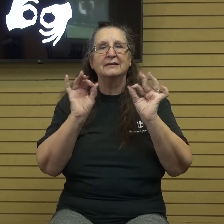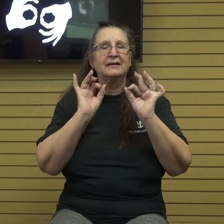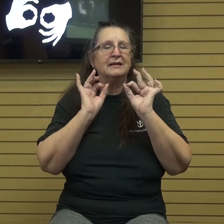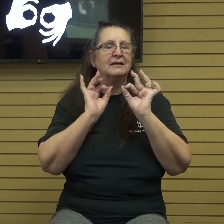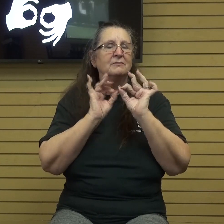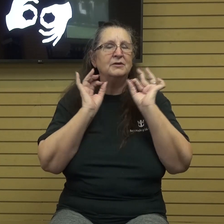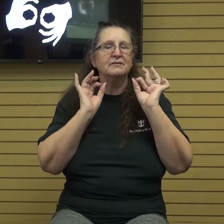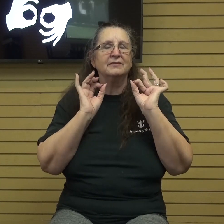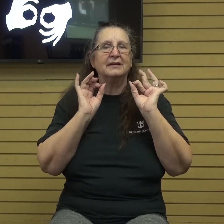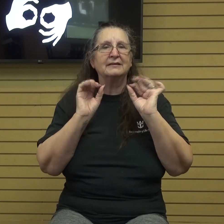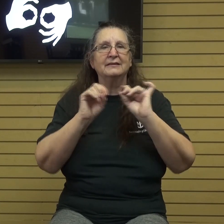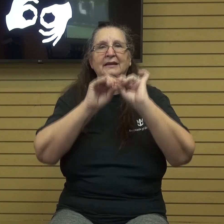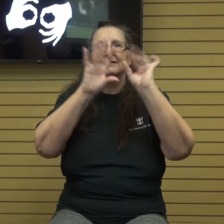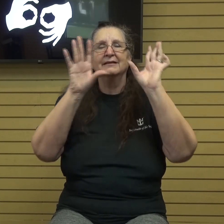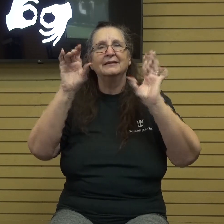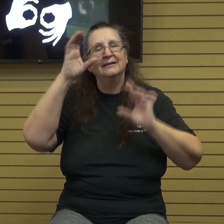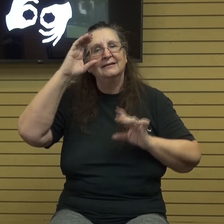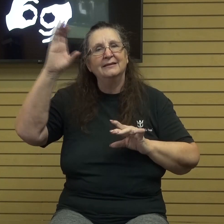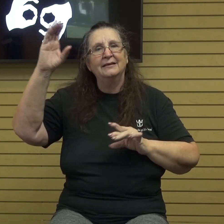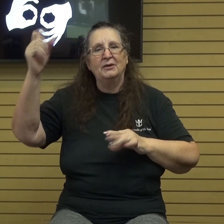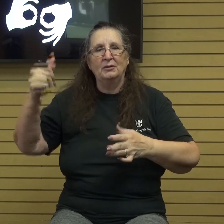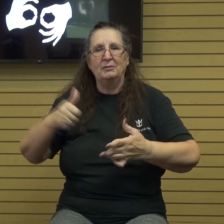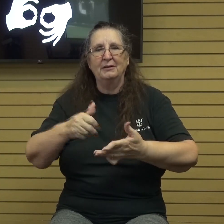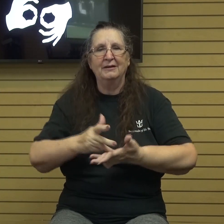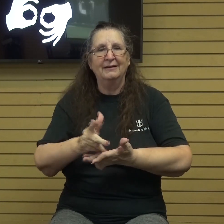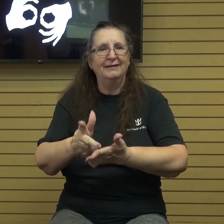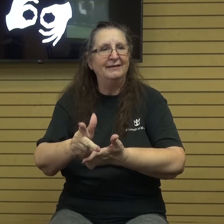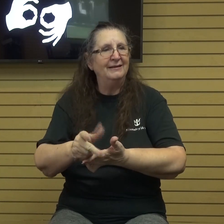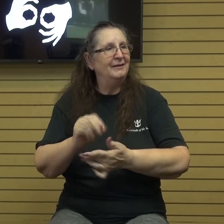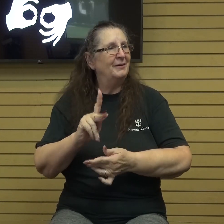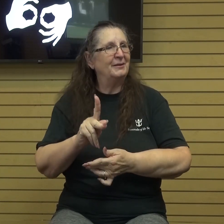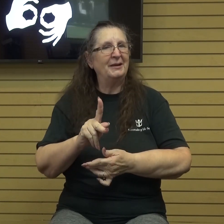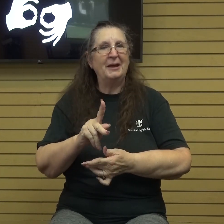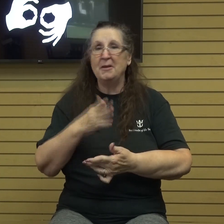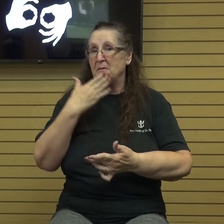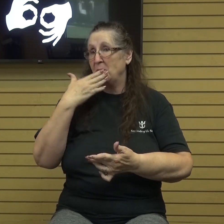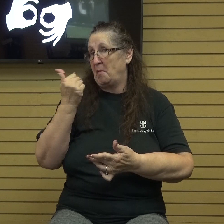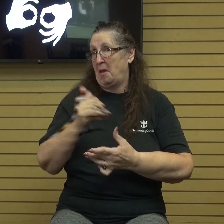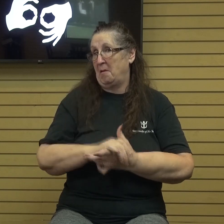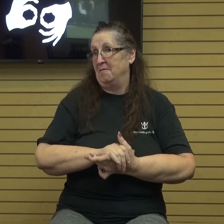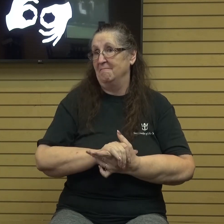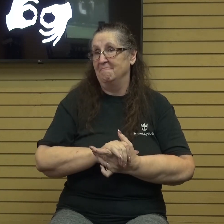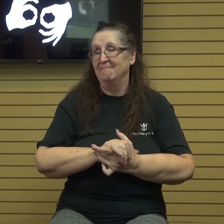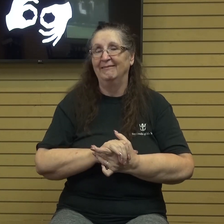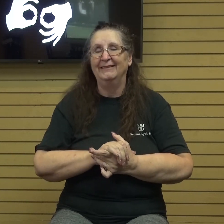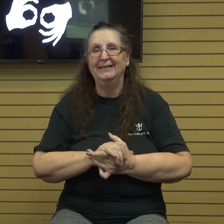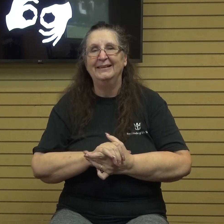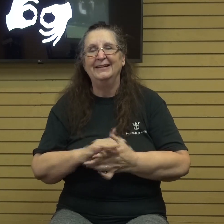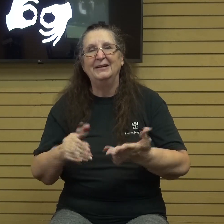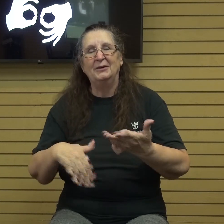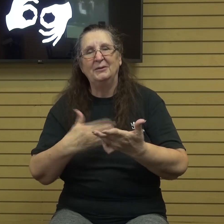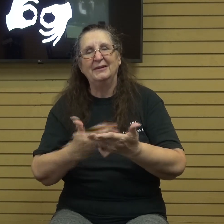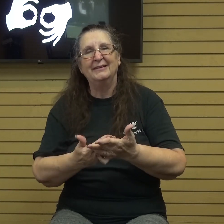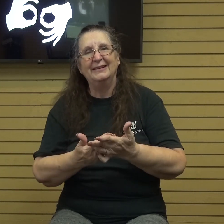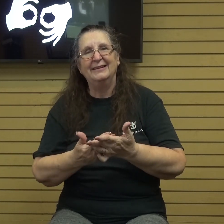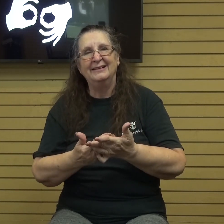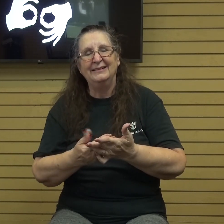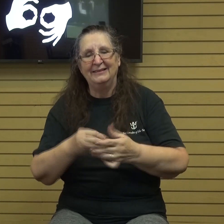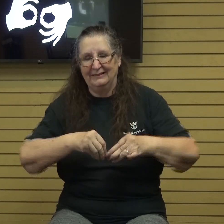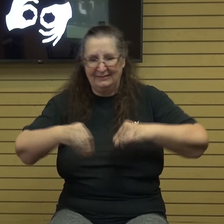Beautiful sunny day at the beach. So we pull up, and I was like, oh, okay, this is a little bit better. And then we get there, and we unload our stuff,